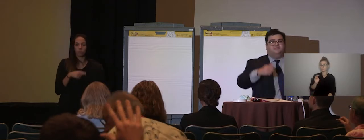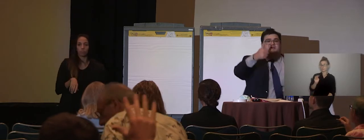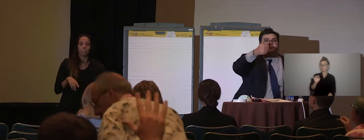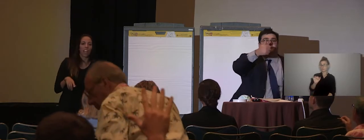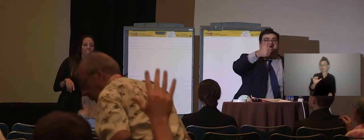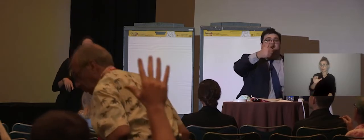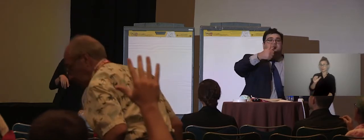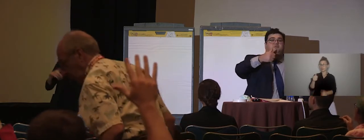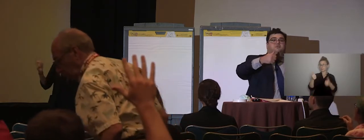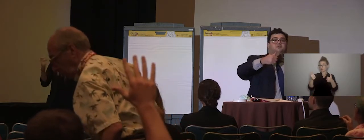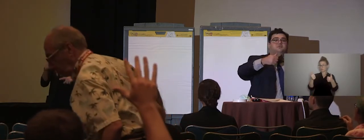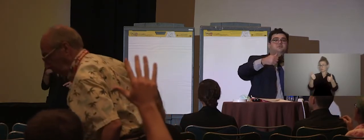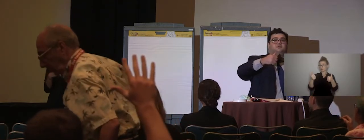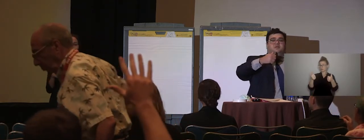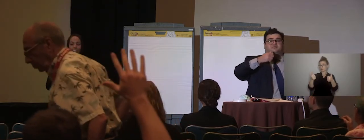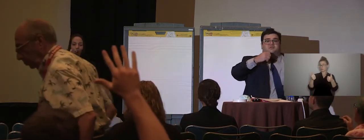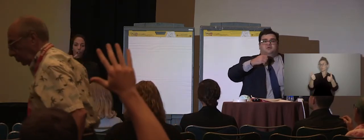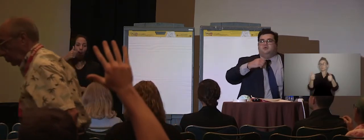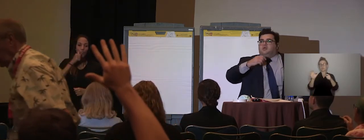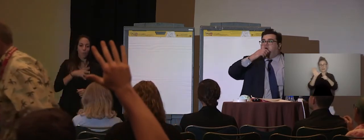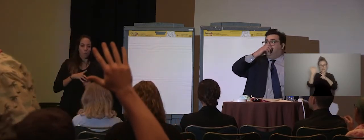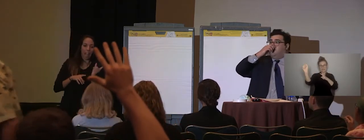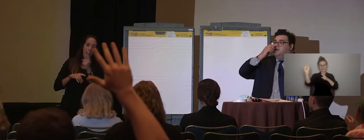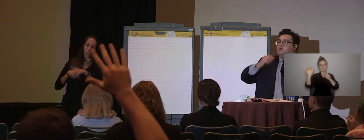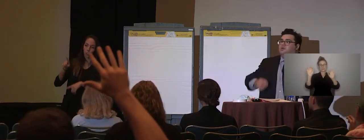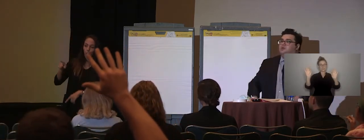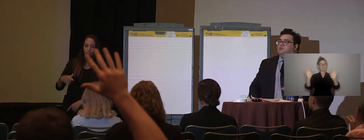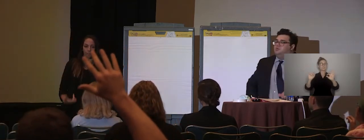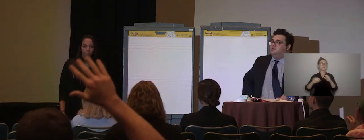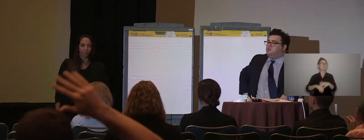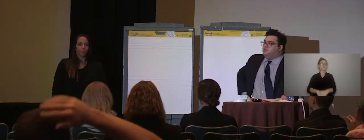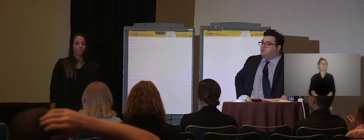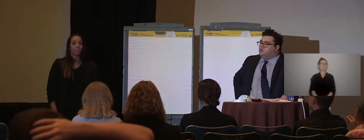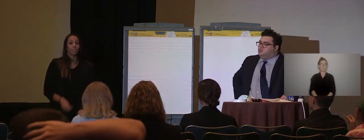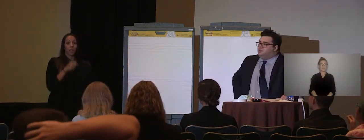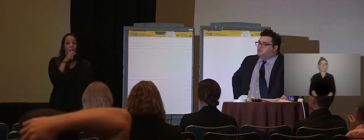important? Is the mic still good? Yes. Excellent.